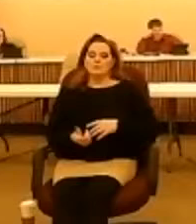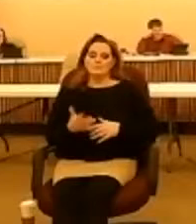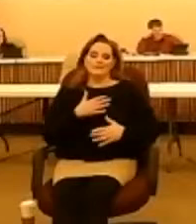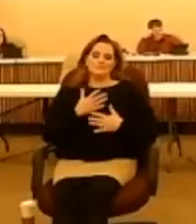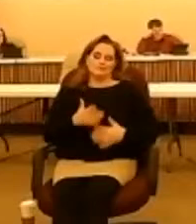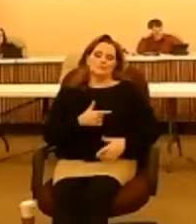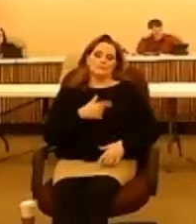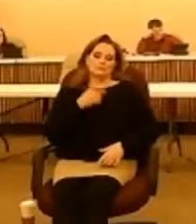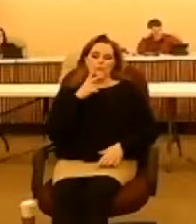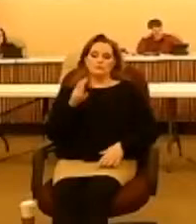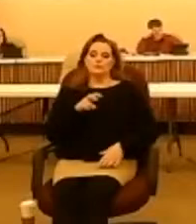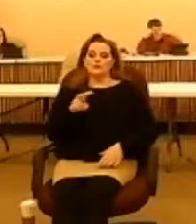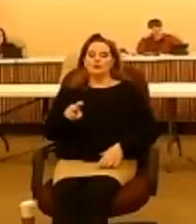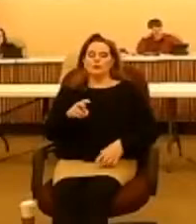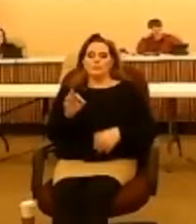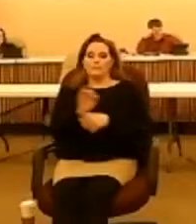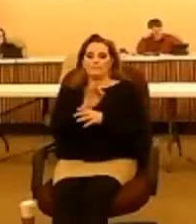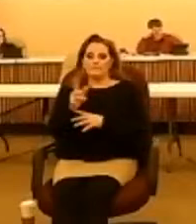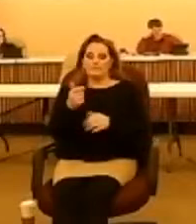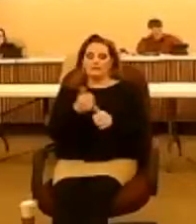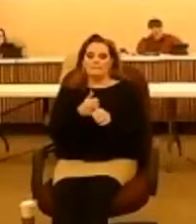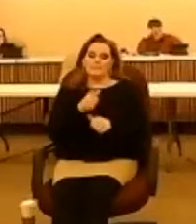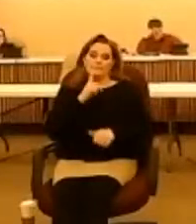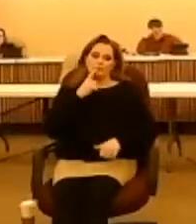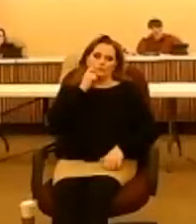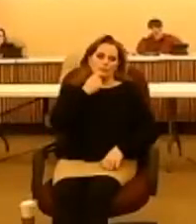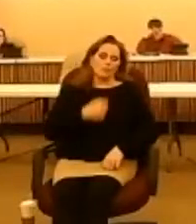facility. It's neat,